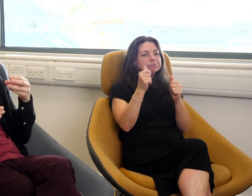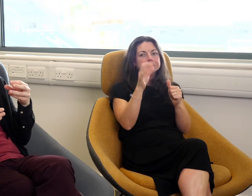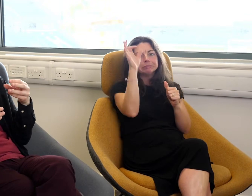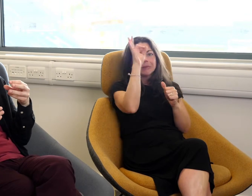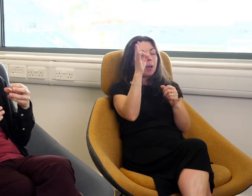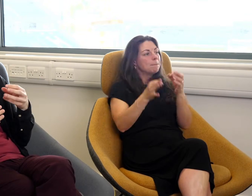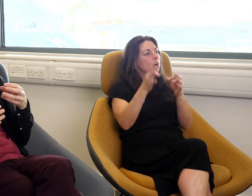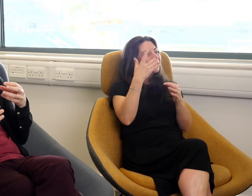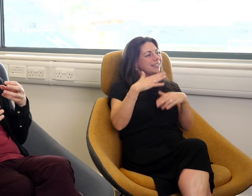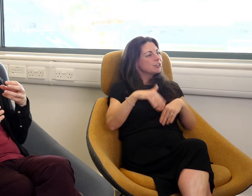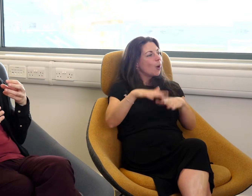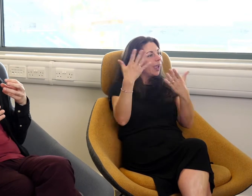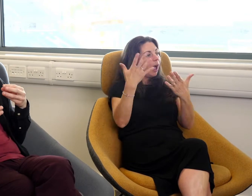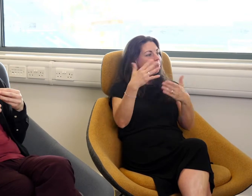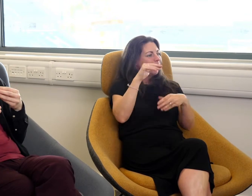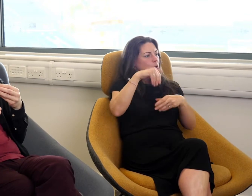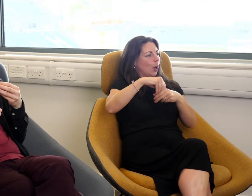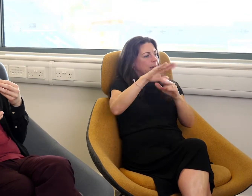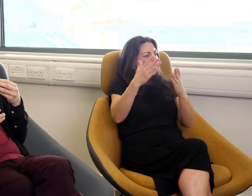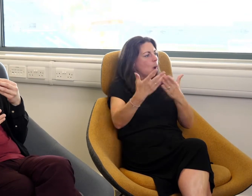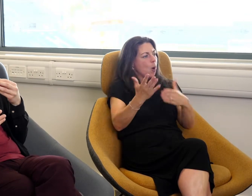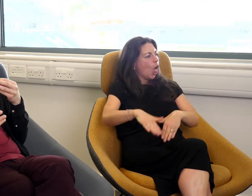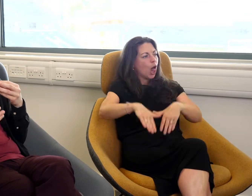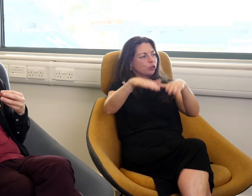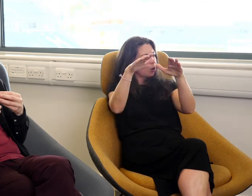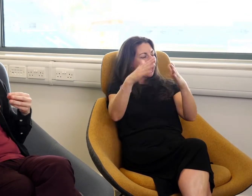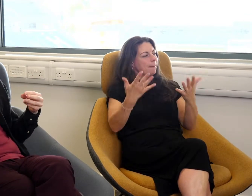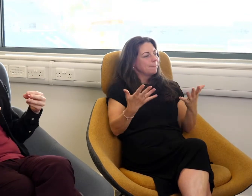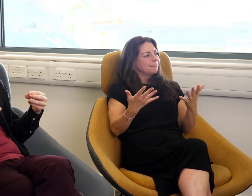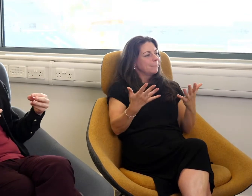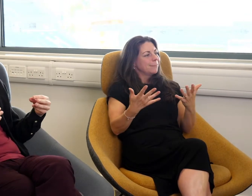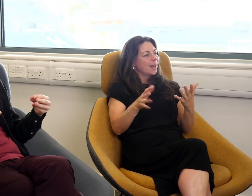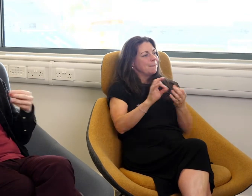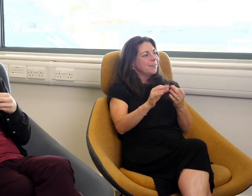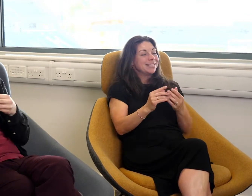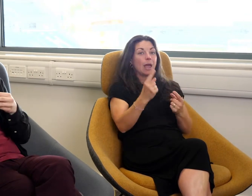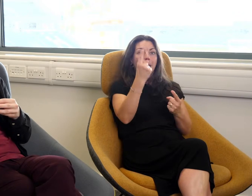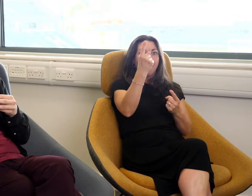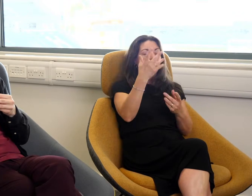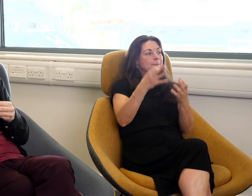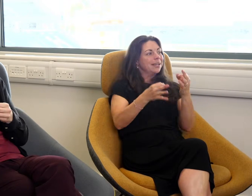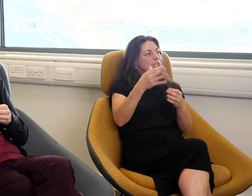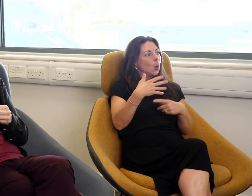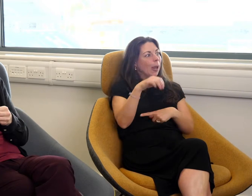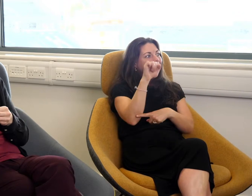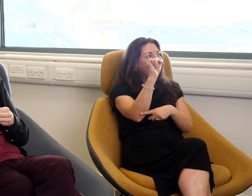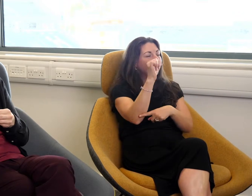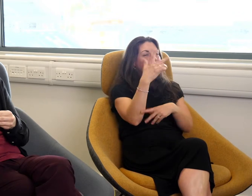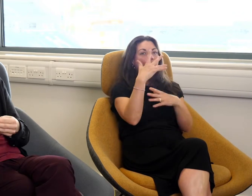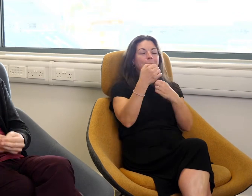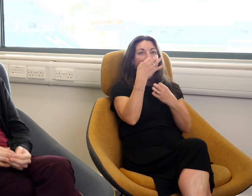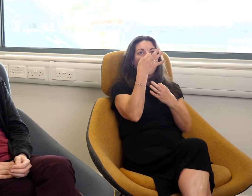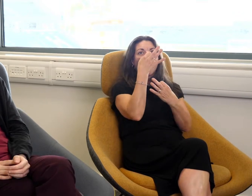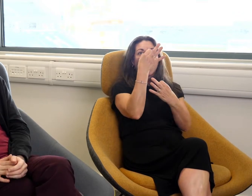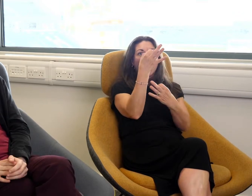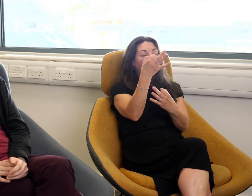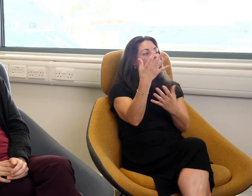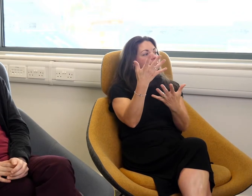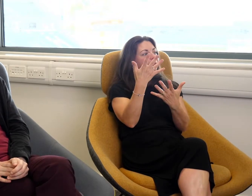time, there wasn't really like a political hero that brought me into wanting to be in politics. There's